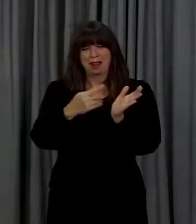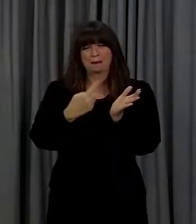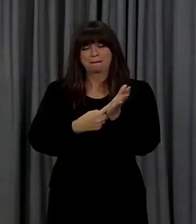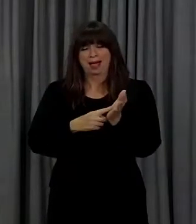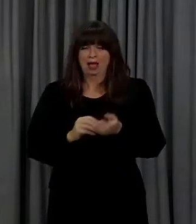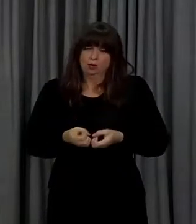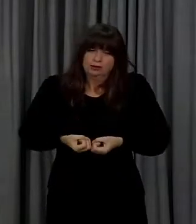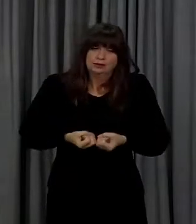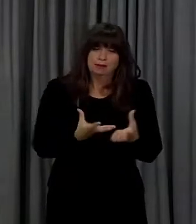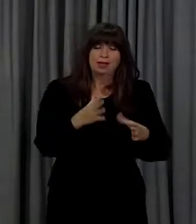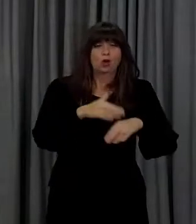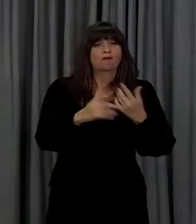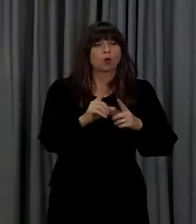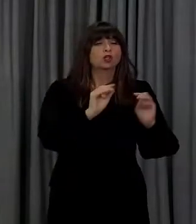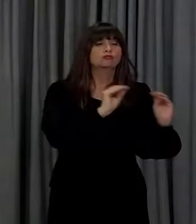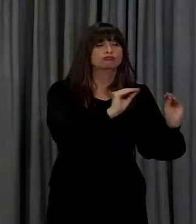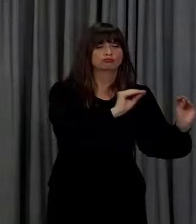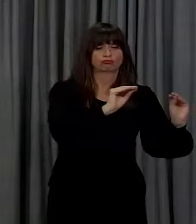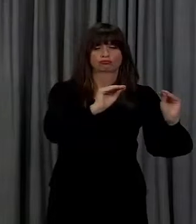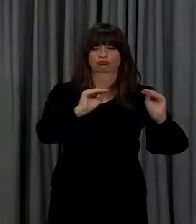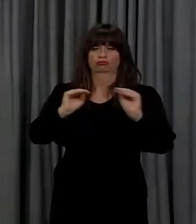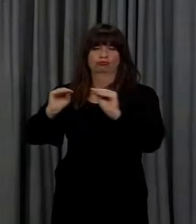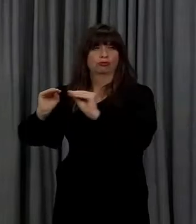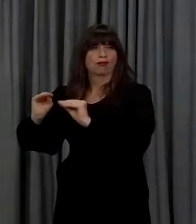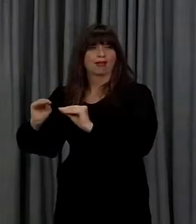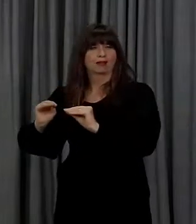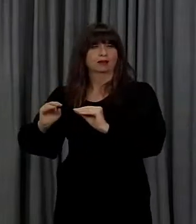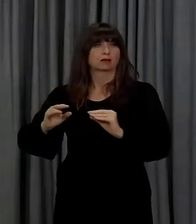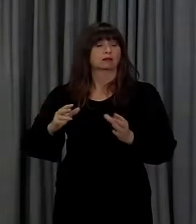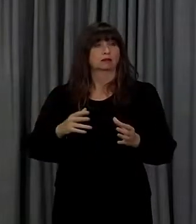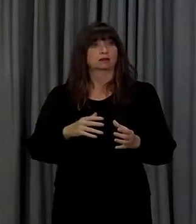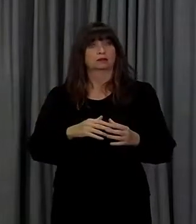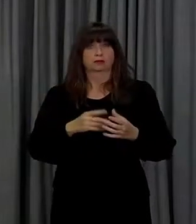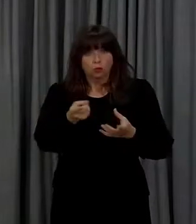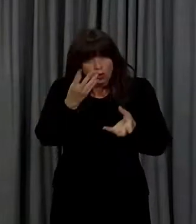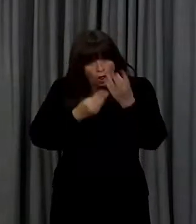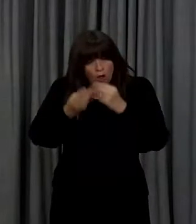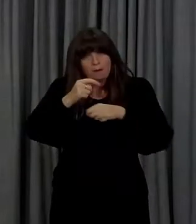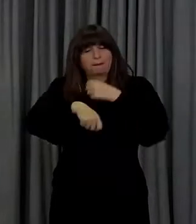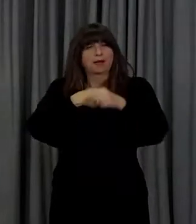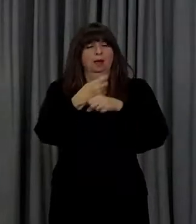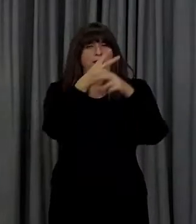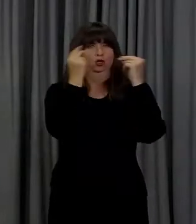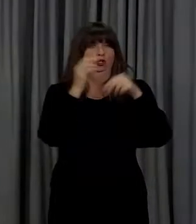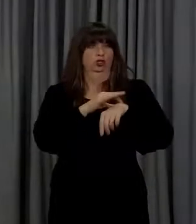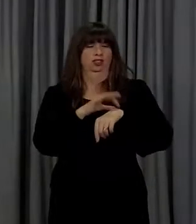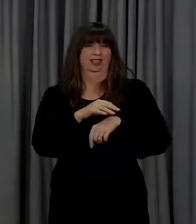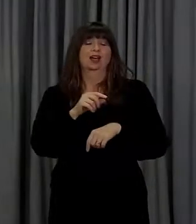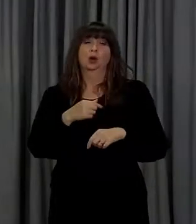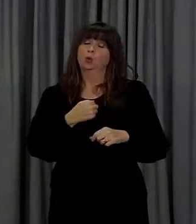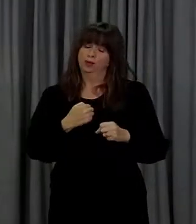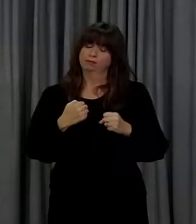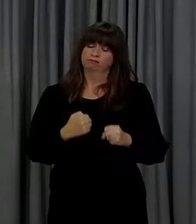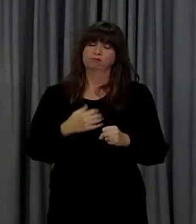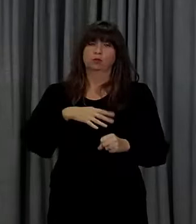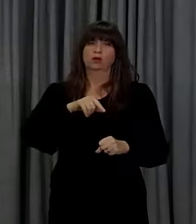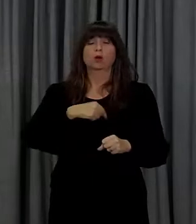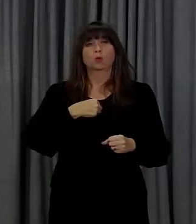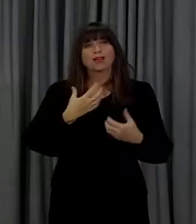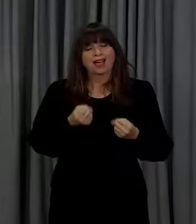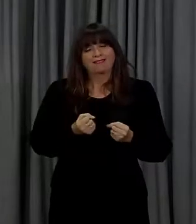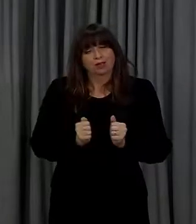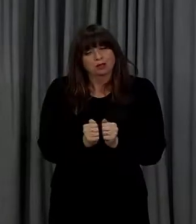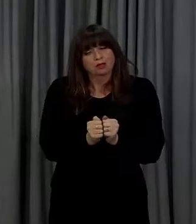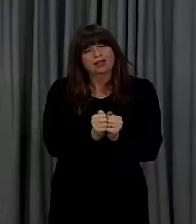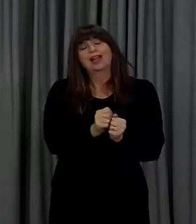training just this year alone, and that is an ongoing commitment. So we are putting those measures in